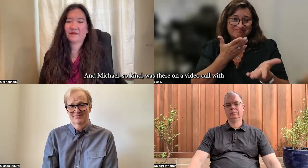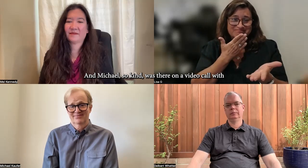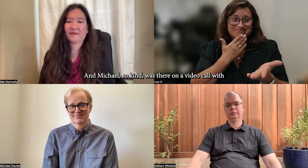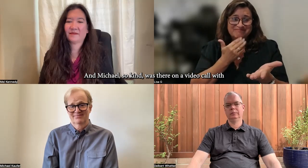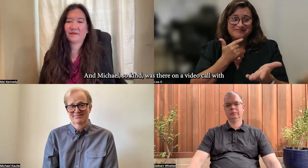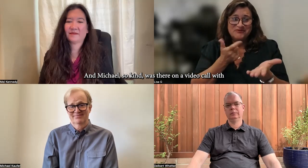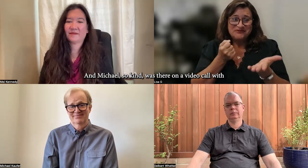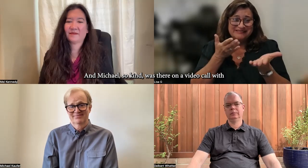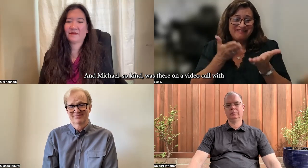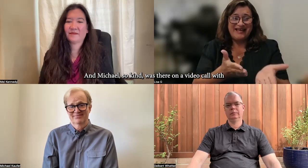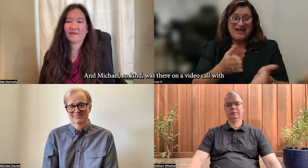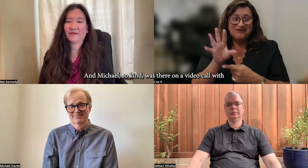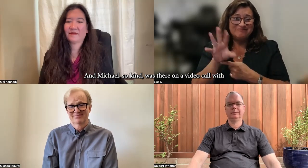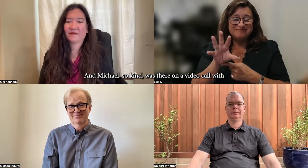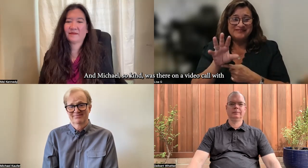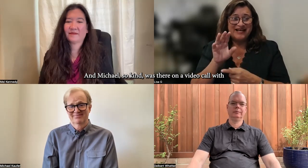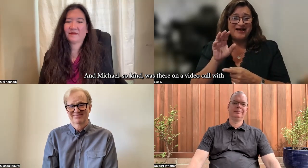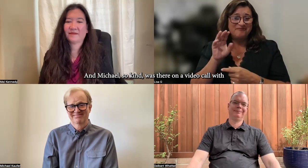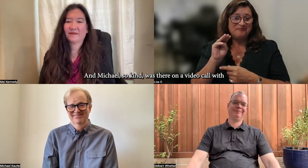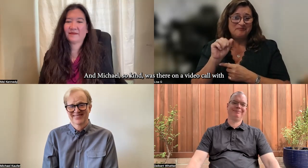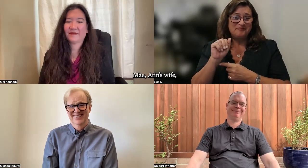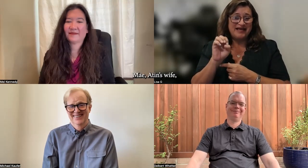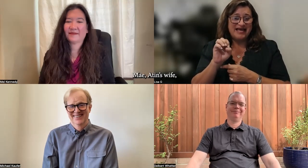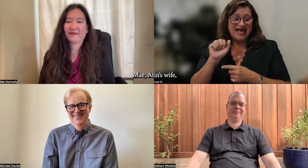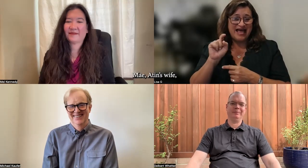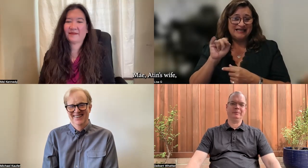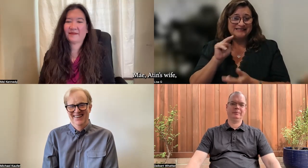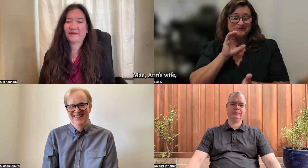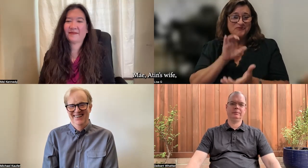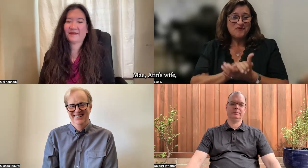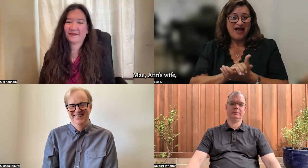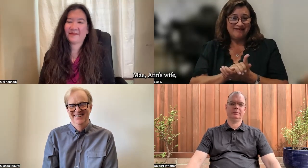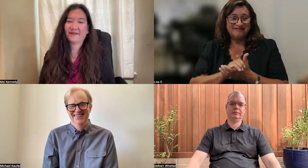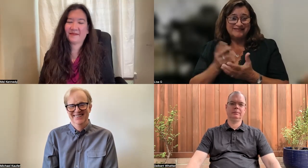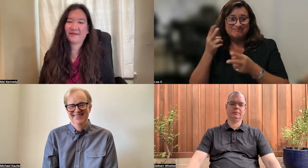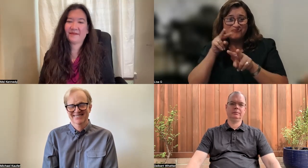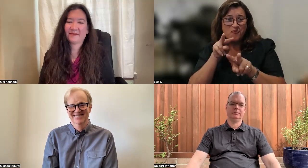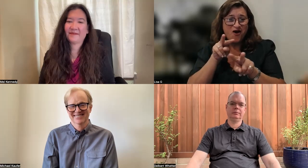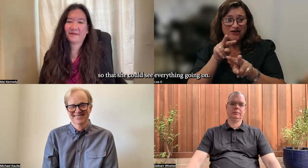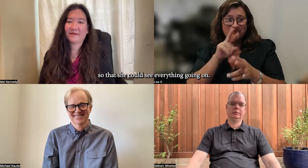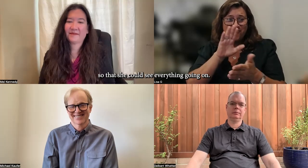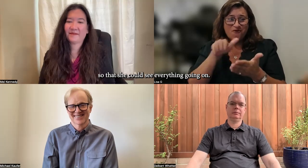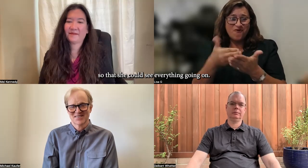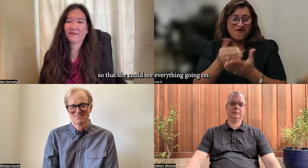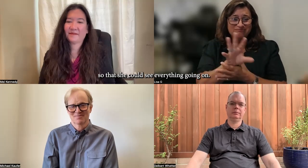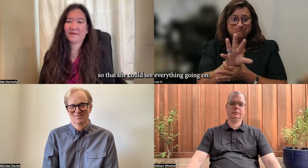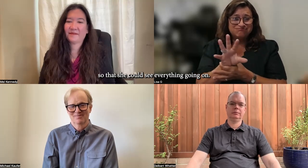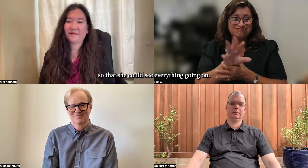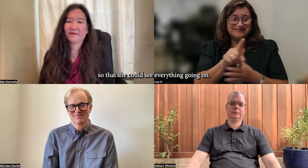And Michael, so kind, was there on a video call with May, Atin's wife, so that she could see everything